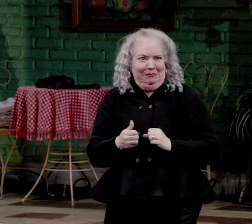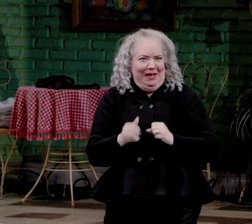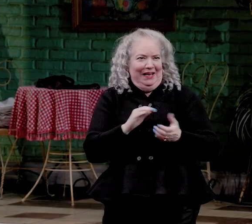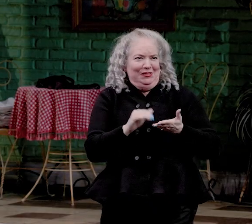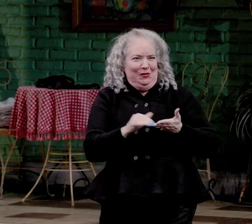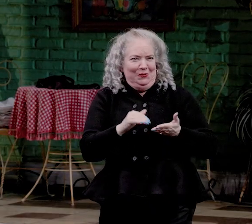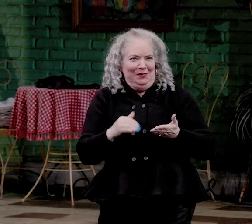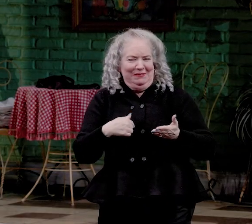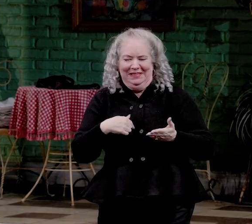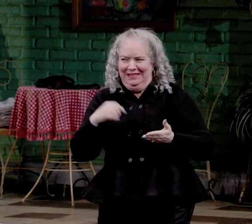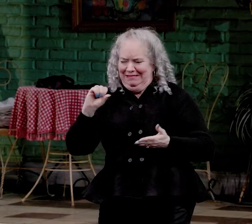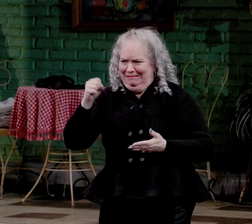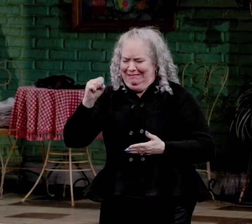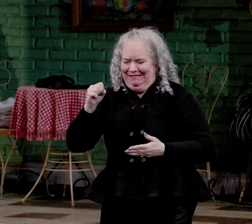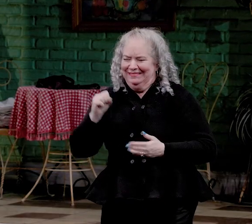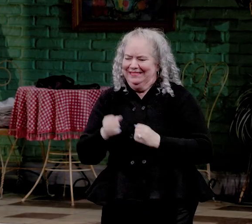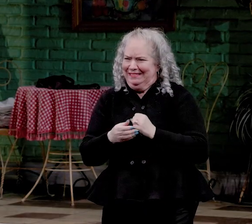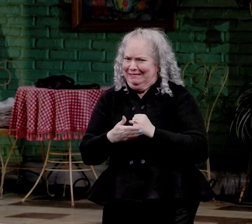an